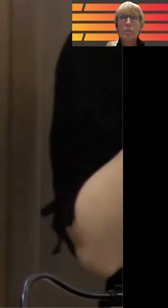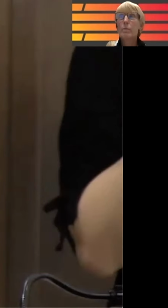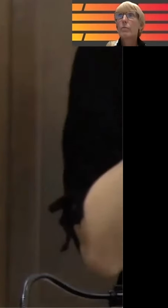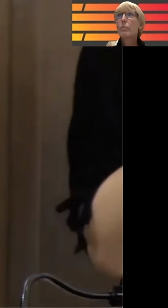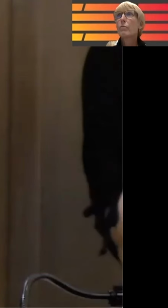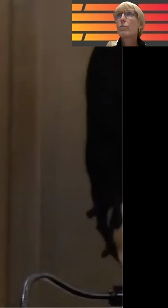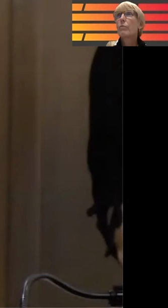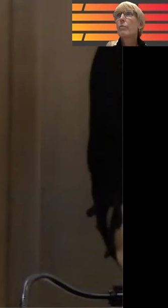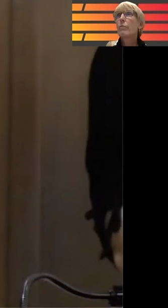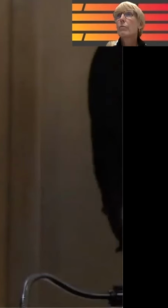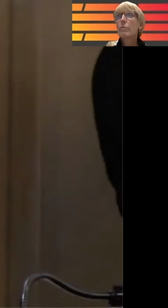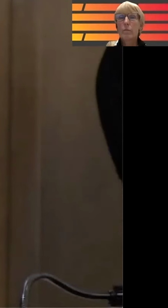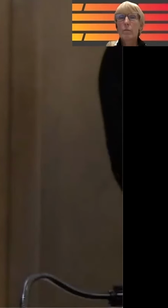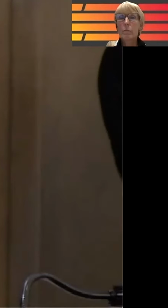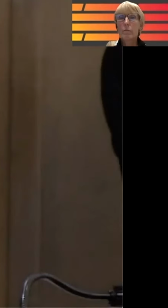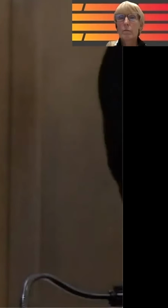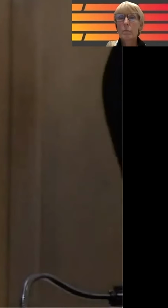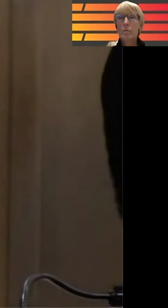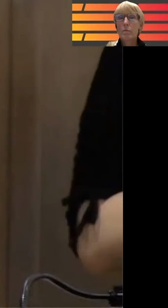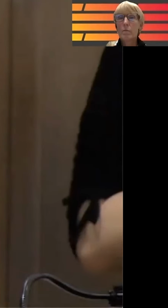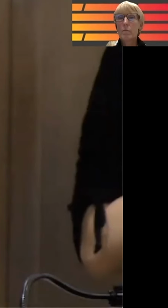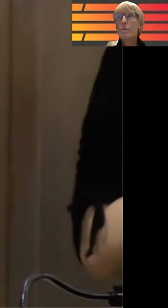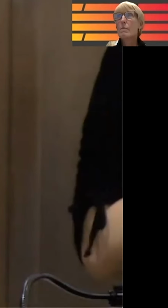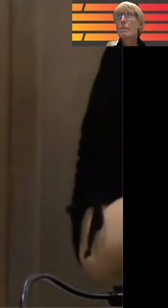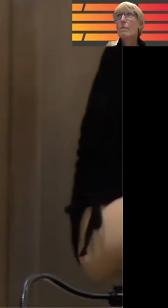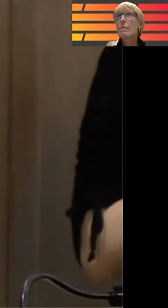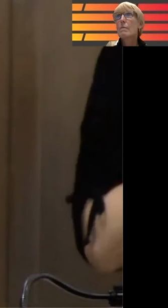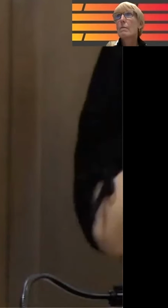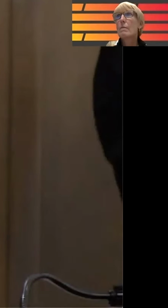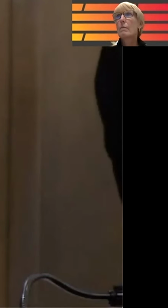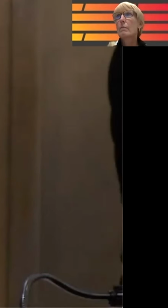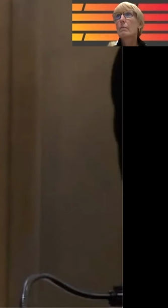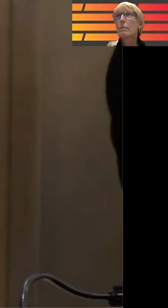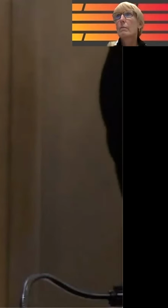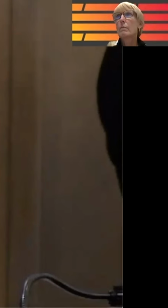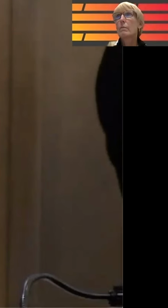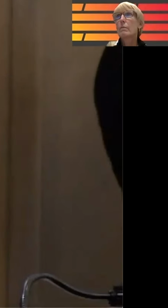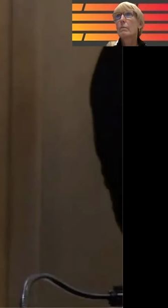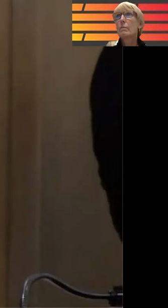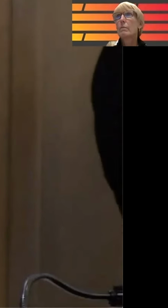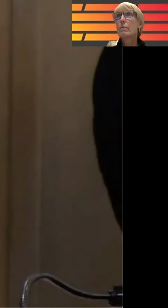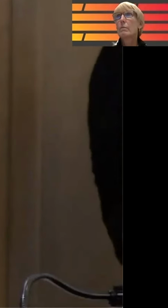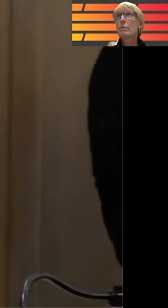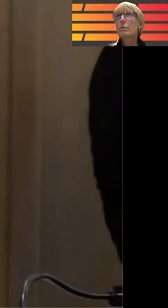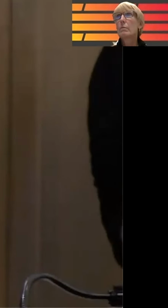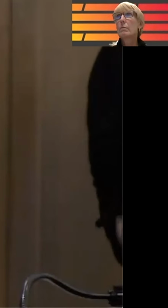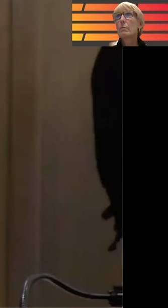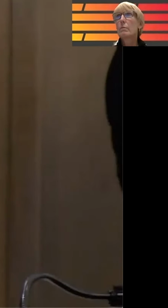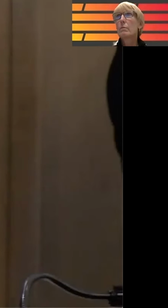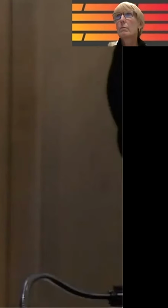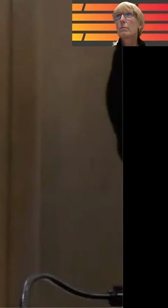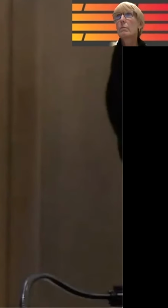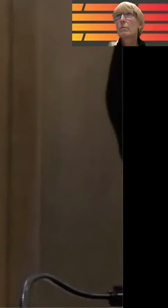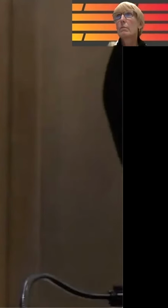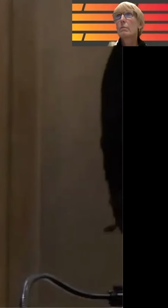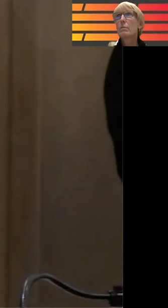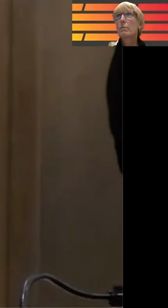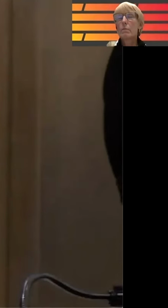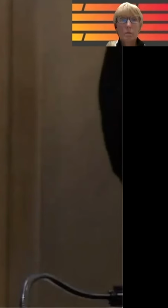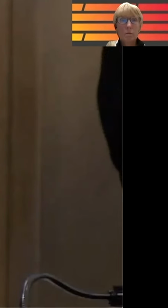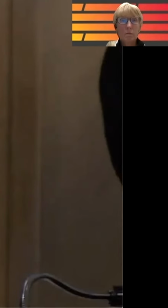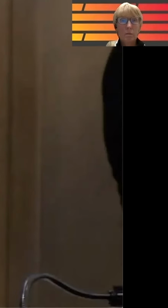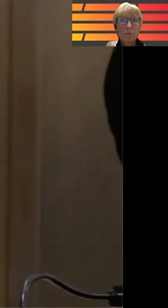prejudice. It seems to me, however, that we shall not be able to secure for Afro-Americans the